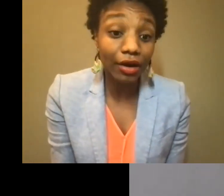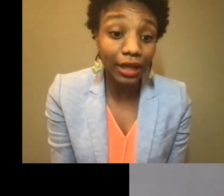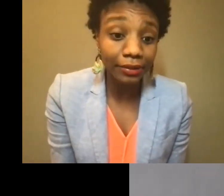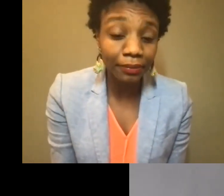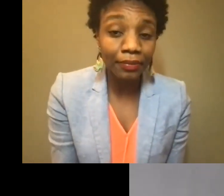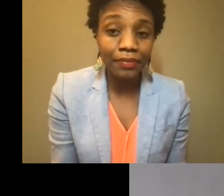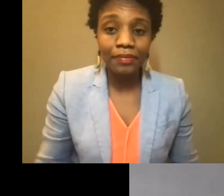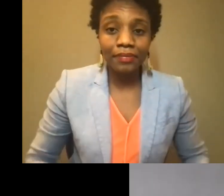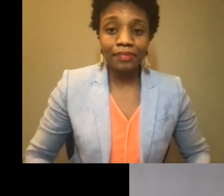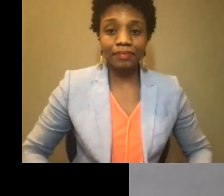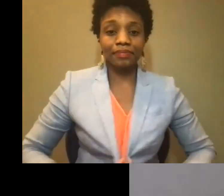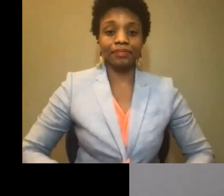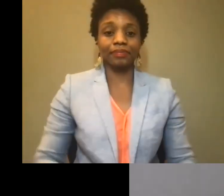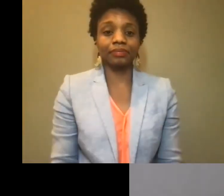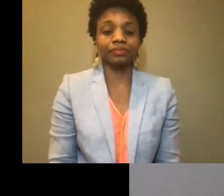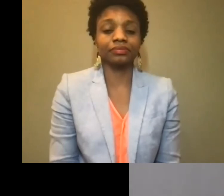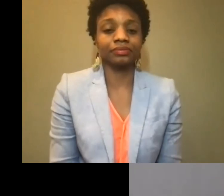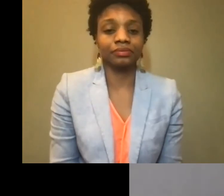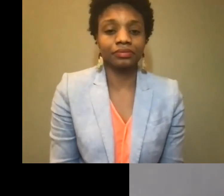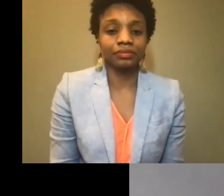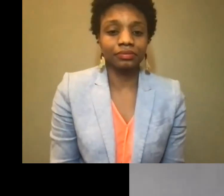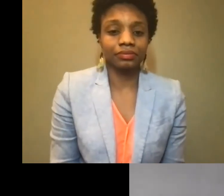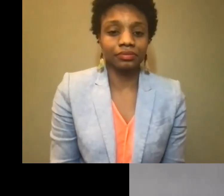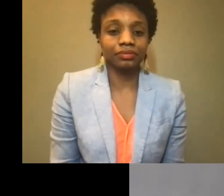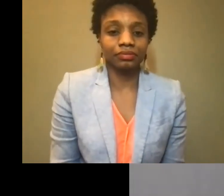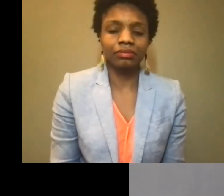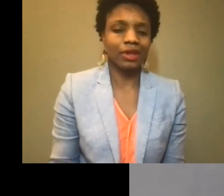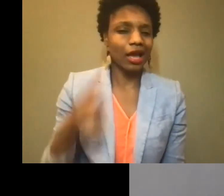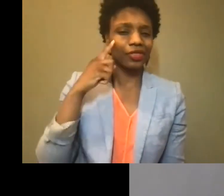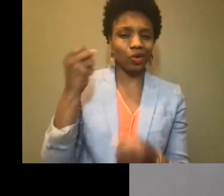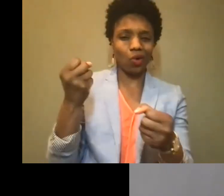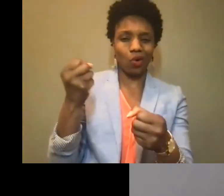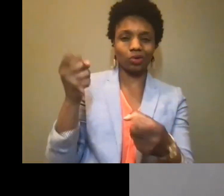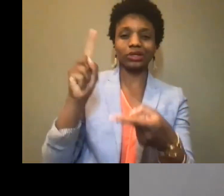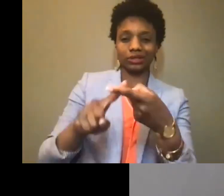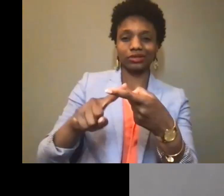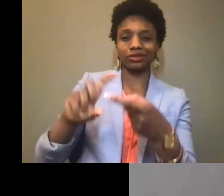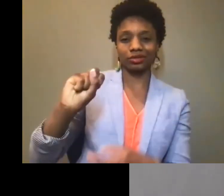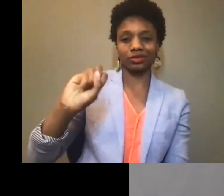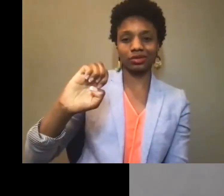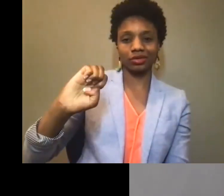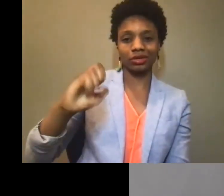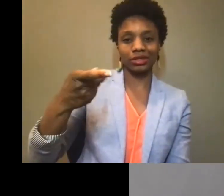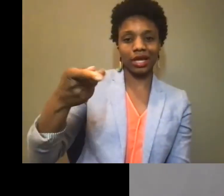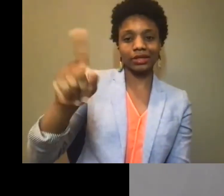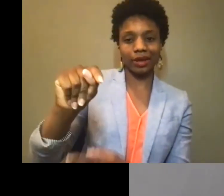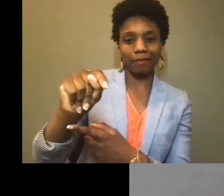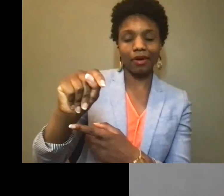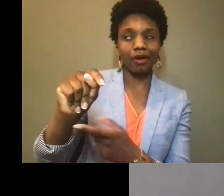Caroline? I think we should probably hold until September. I also can't really imagine who we would